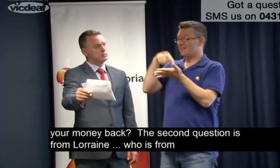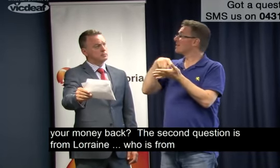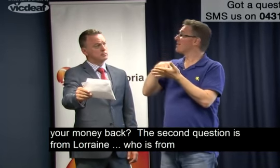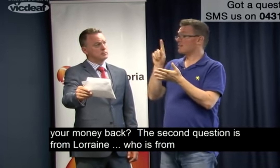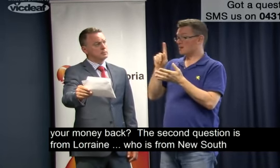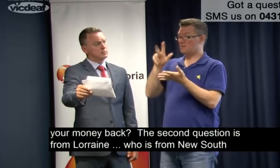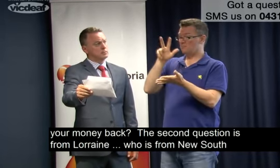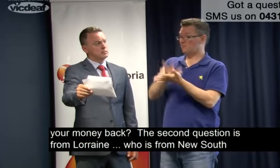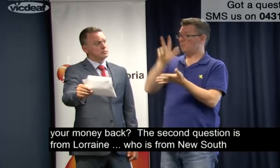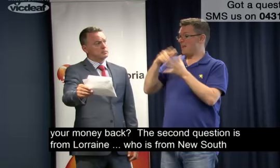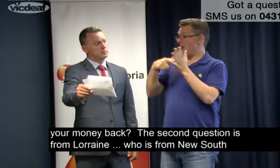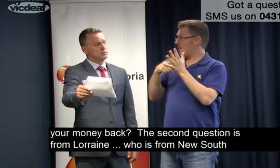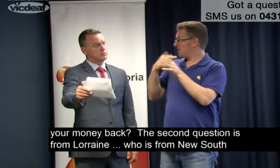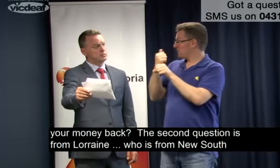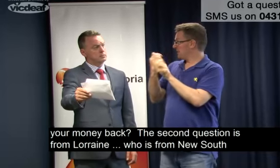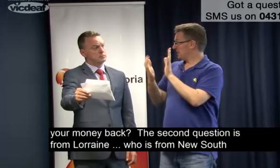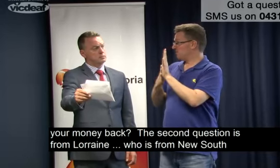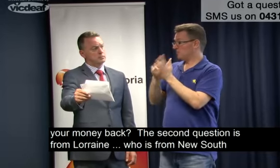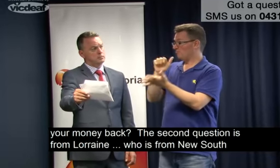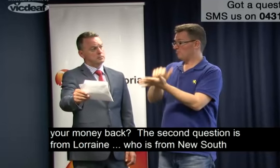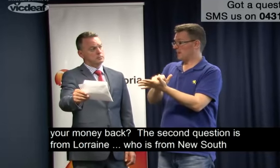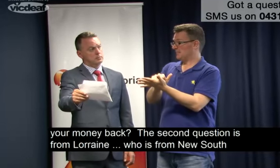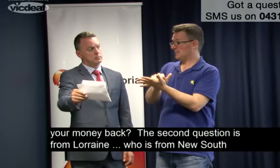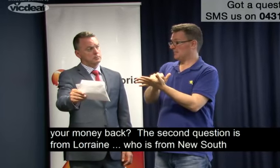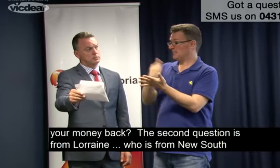This deaf-friendly initiative was actually